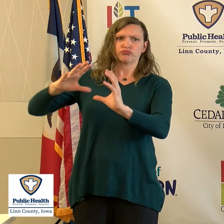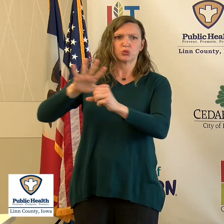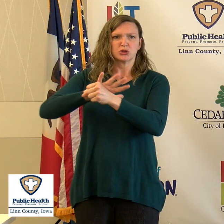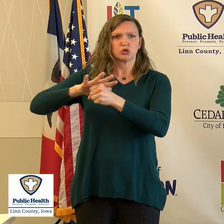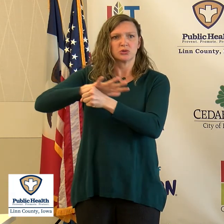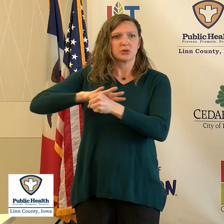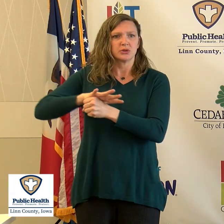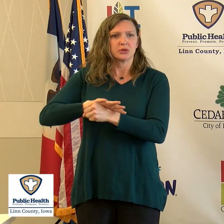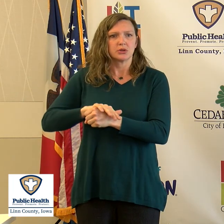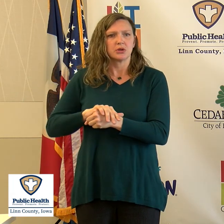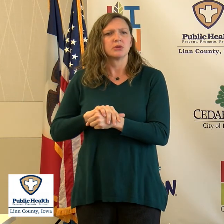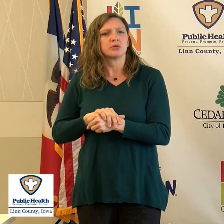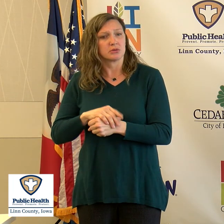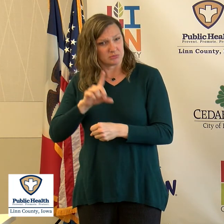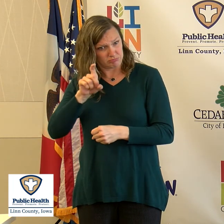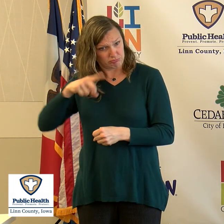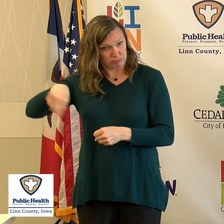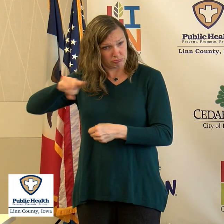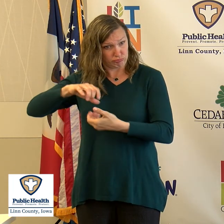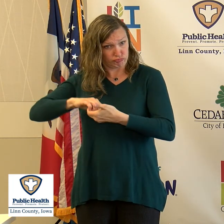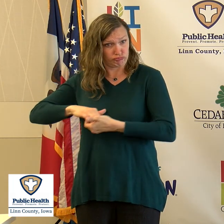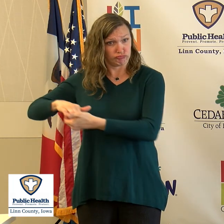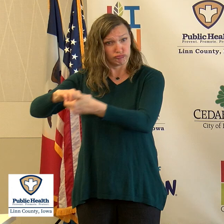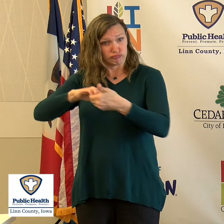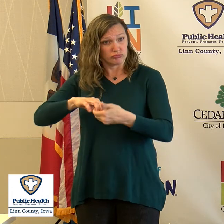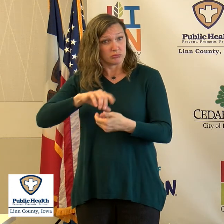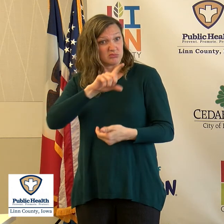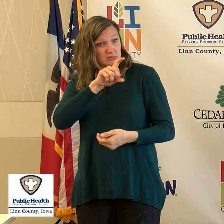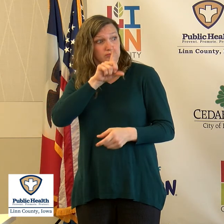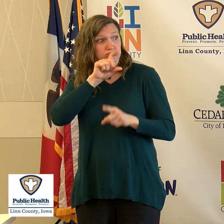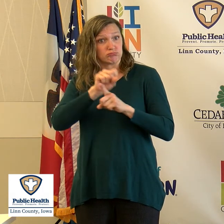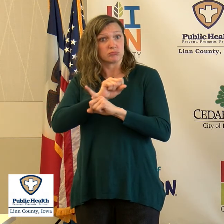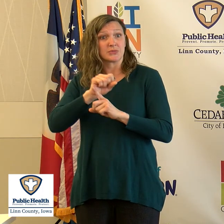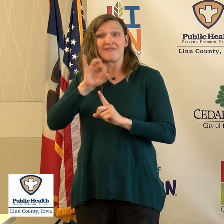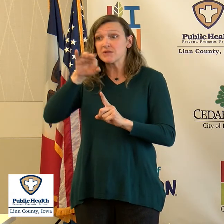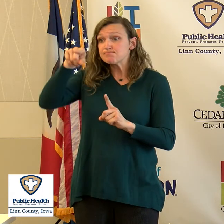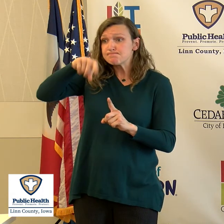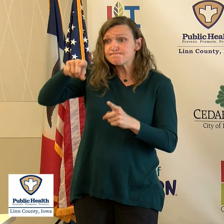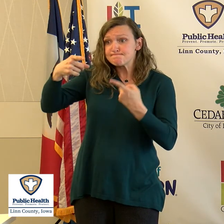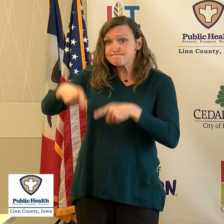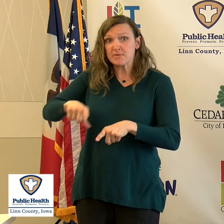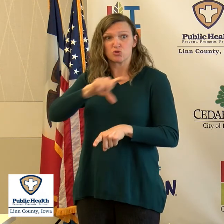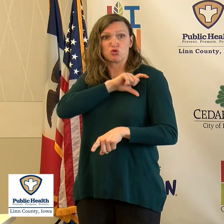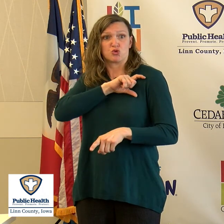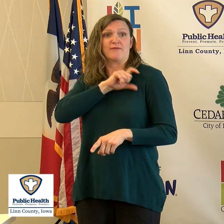as either enforcement or just organization to kind of get everyone on the same page at all?